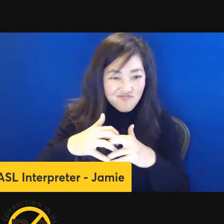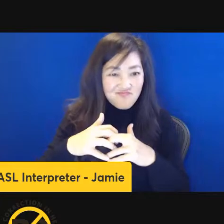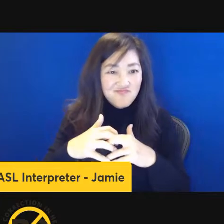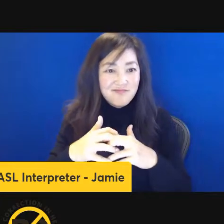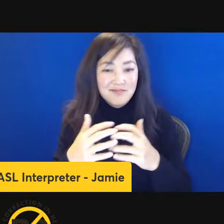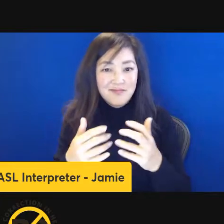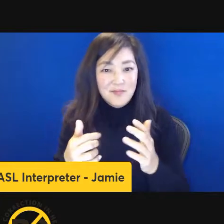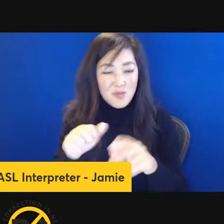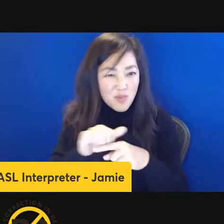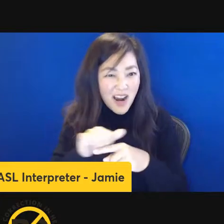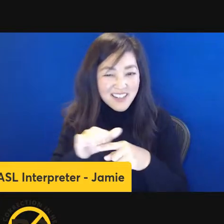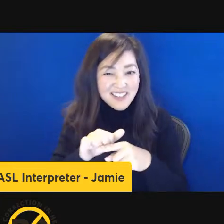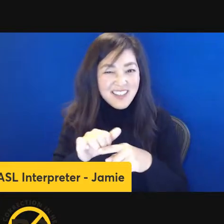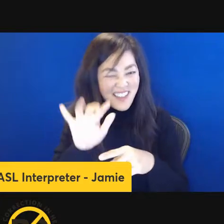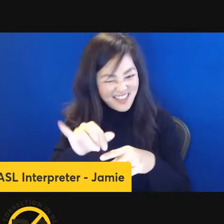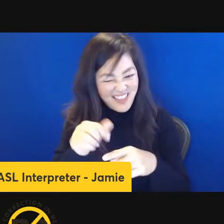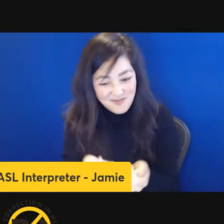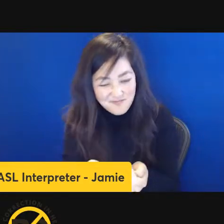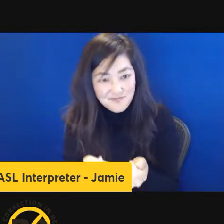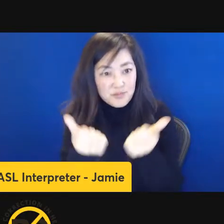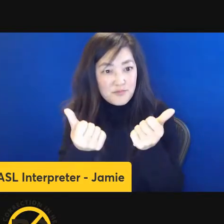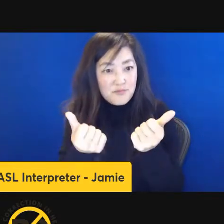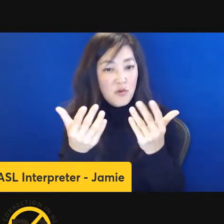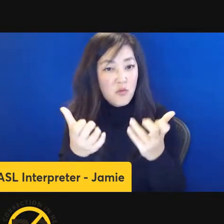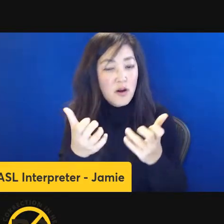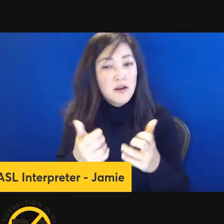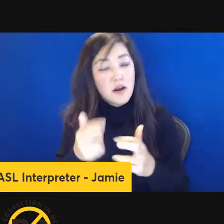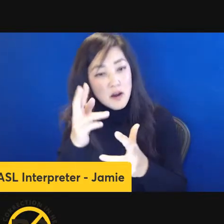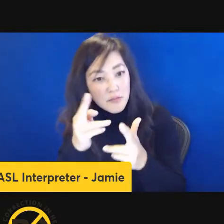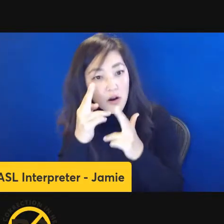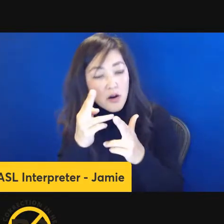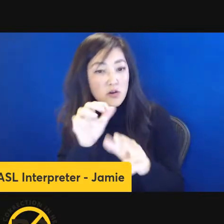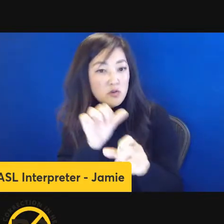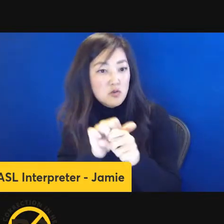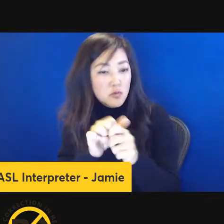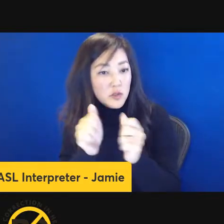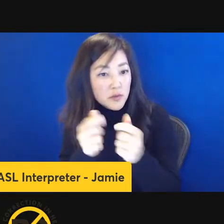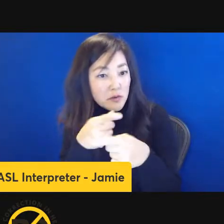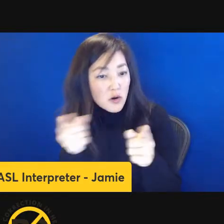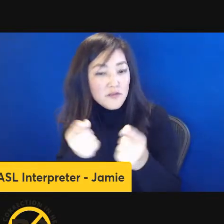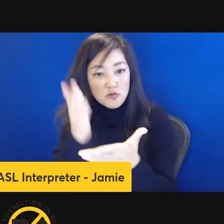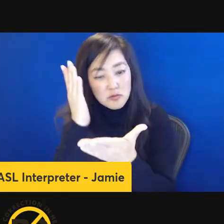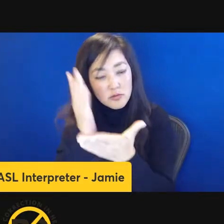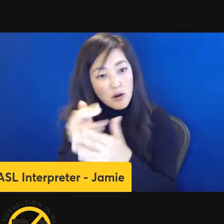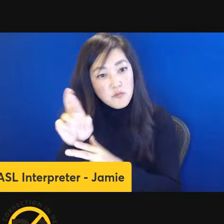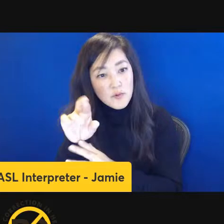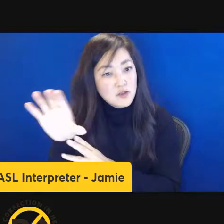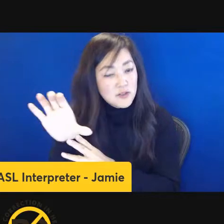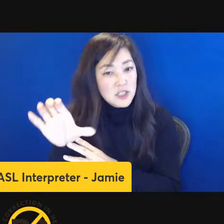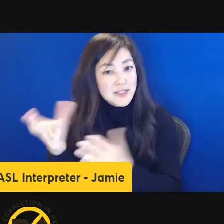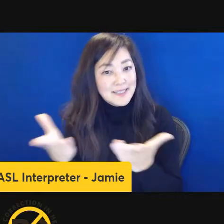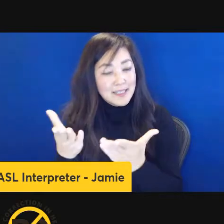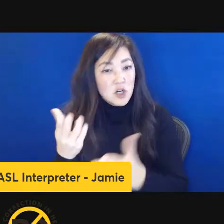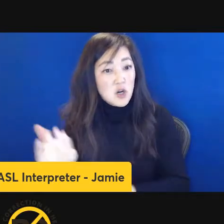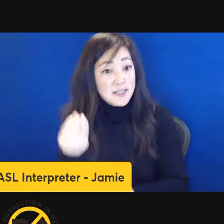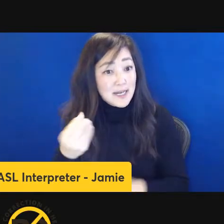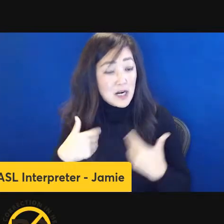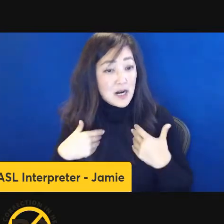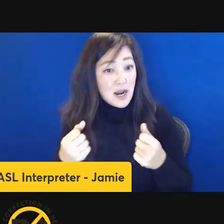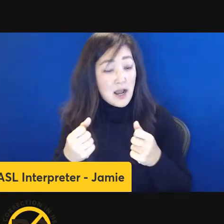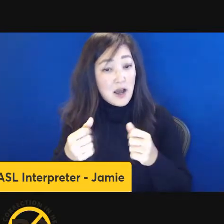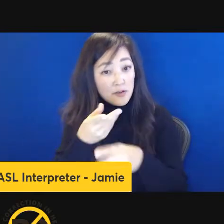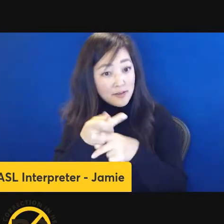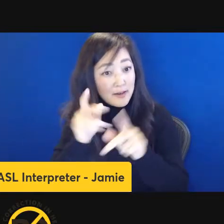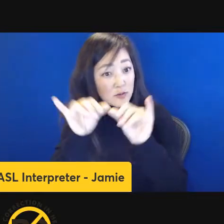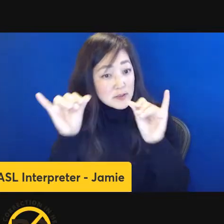entrenched practices. I'm very honored to be working with you to end race correction in Ontario's healthcare system, and I have